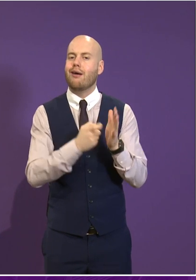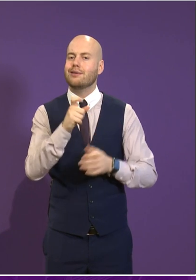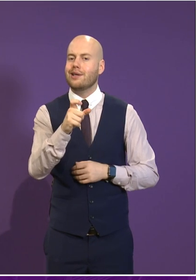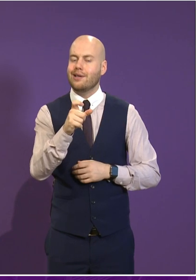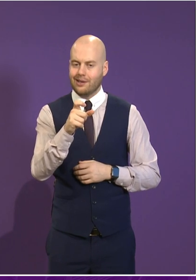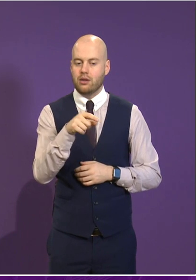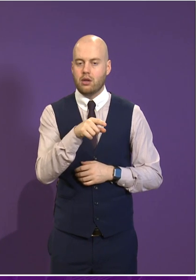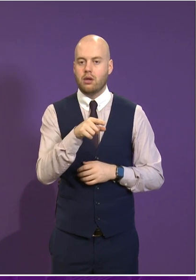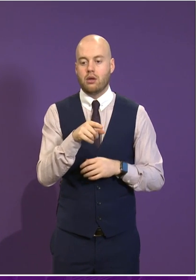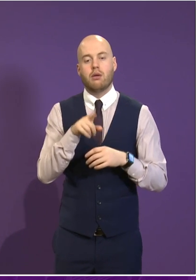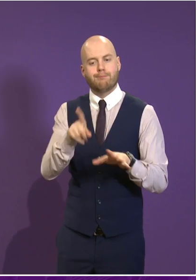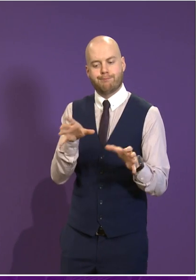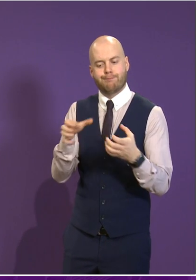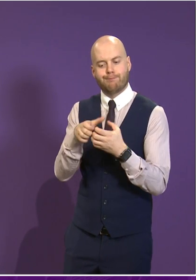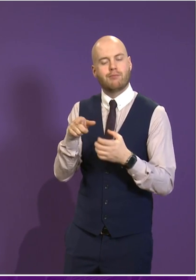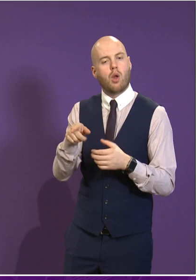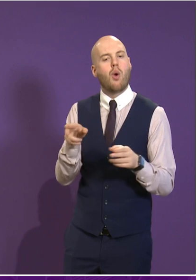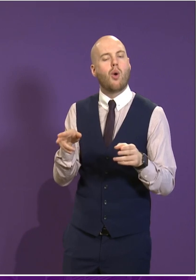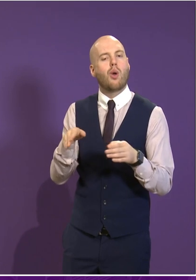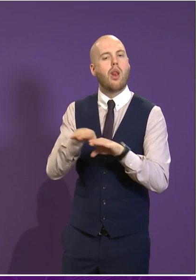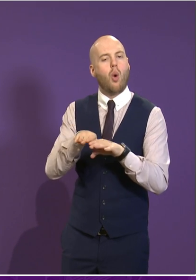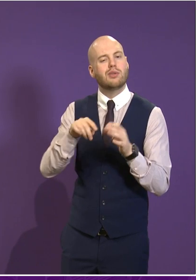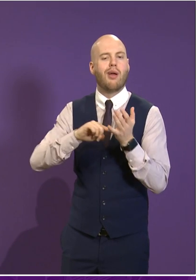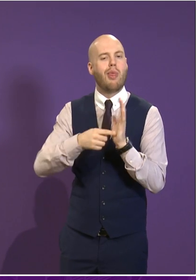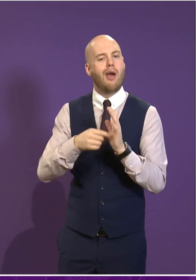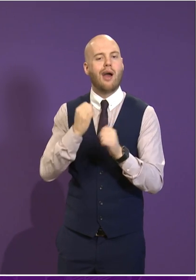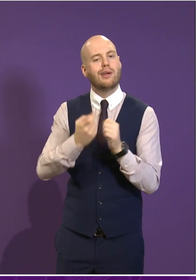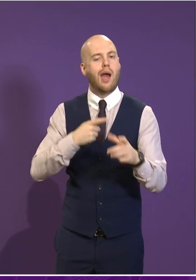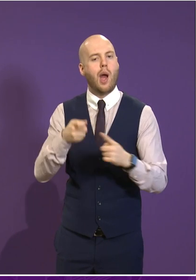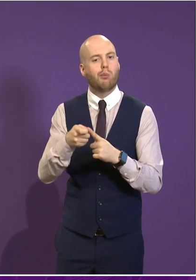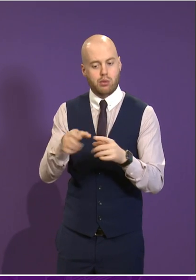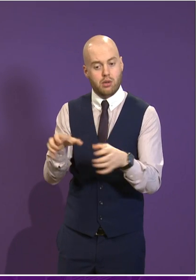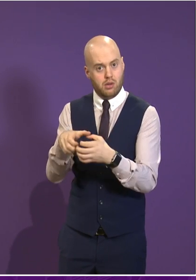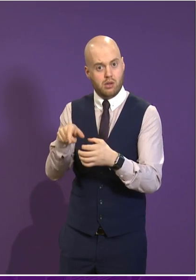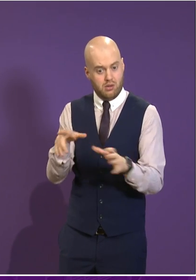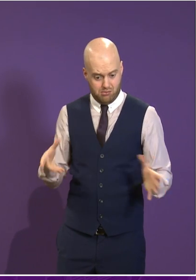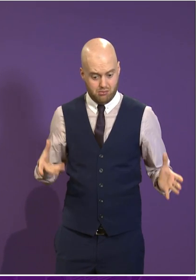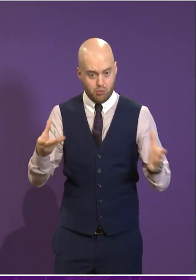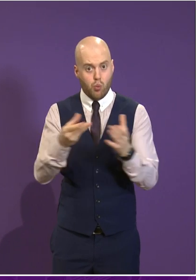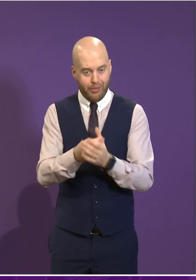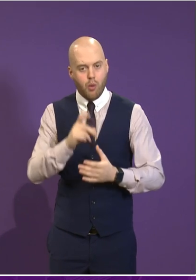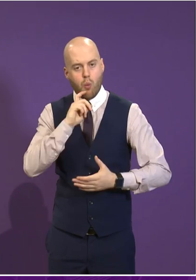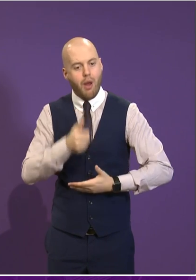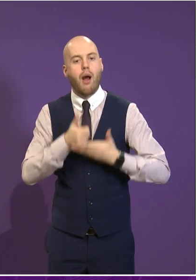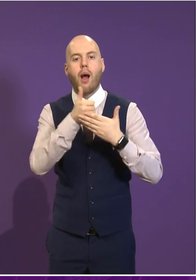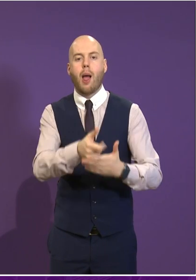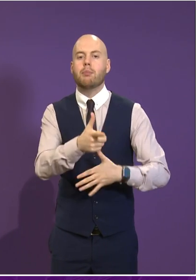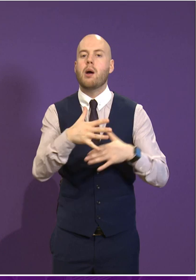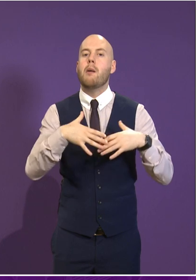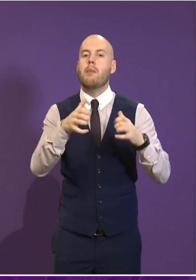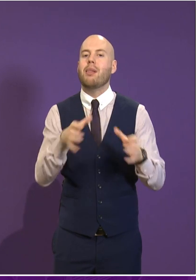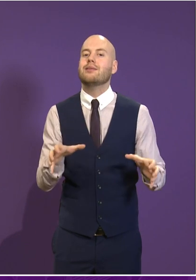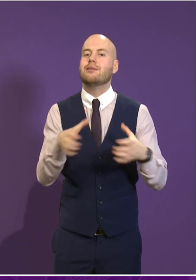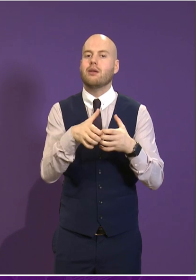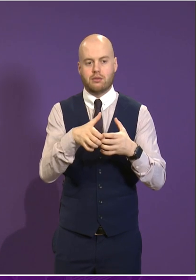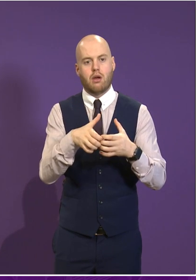the Equality Network, about how we can bring forward a programme of work that helps the public sector fulfil their duties.